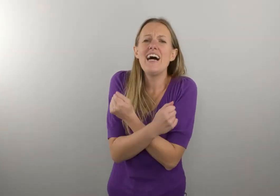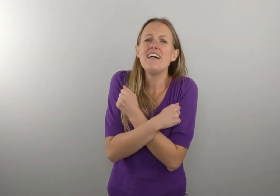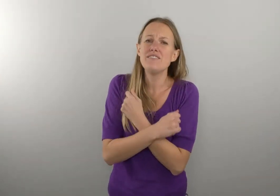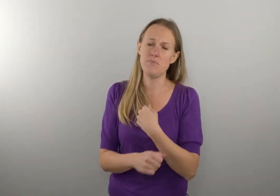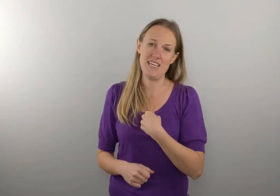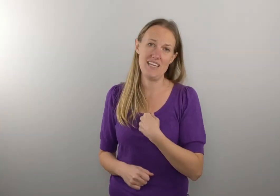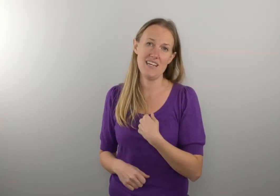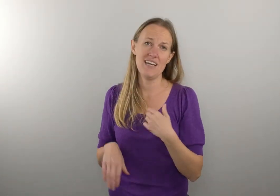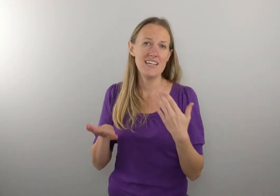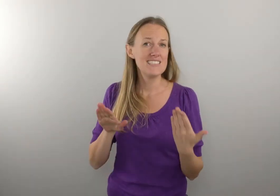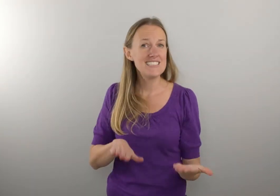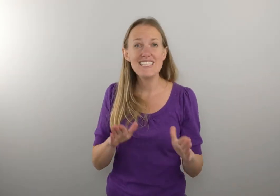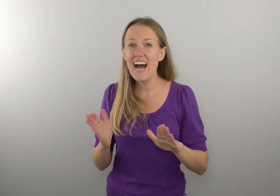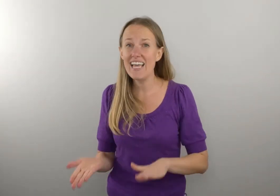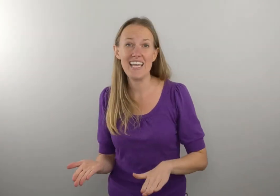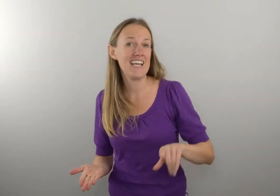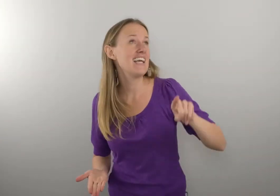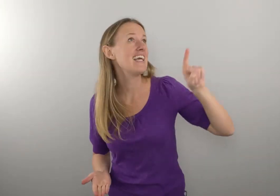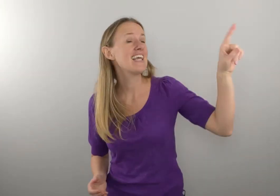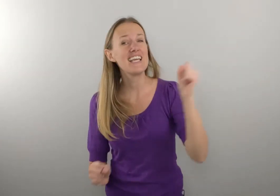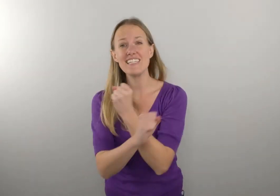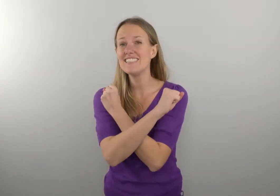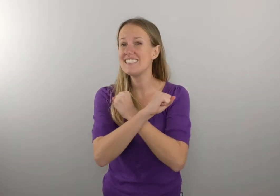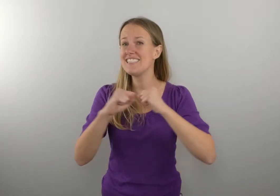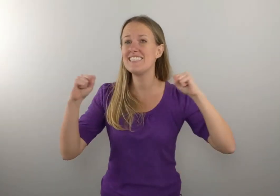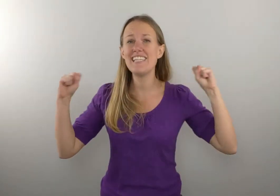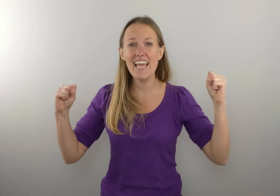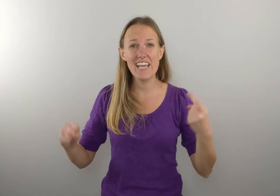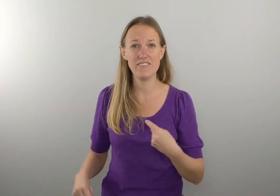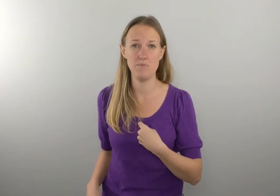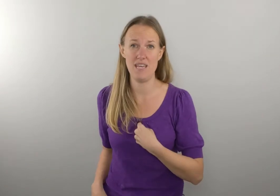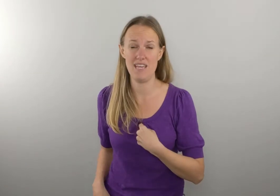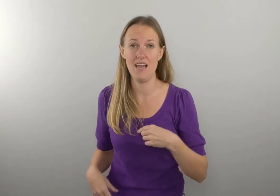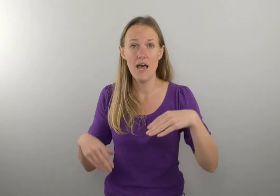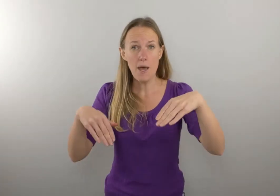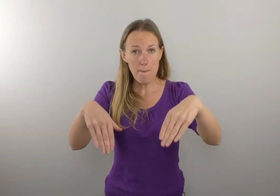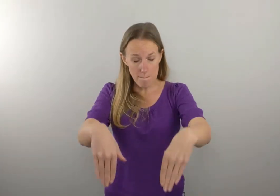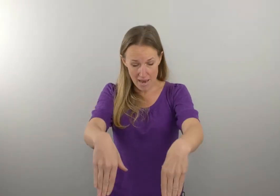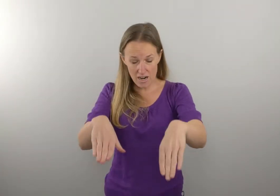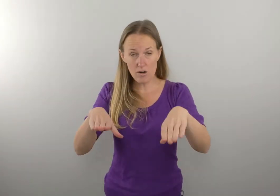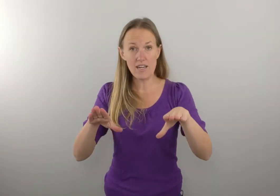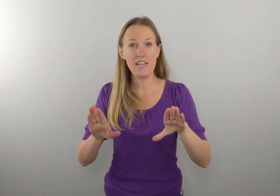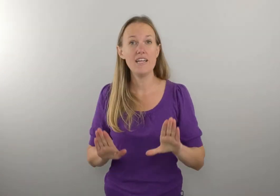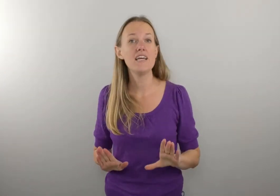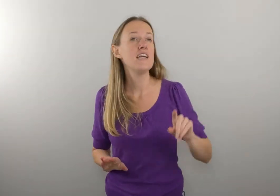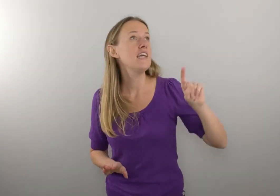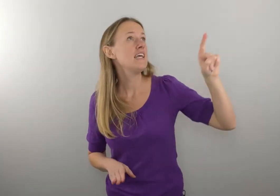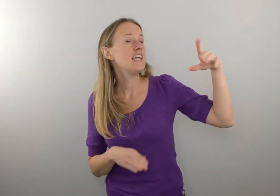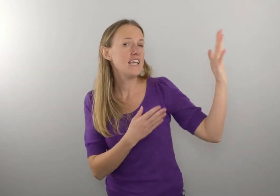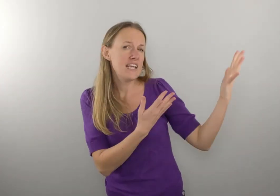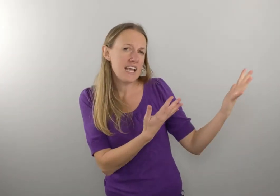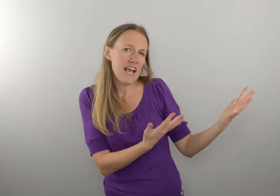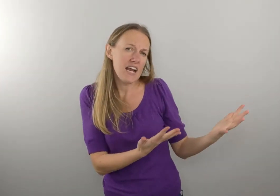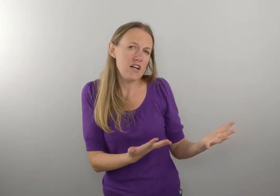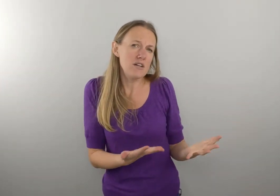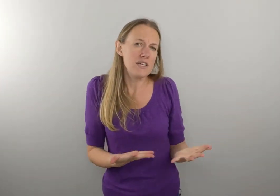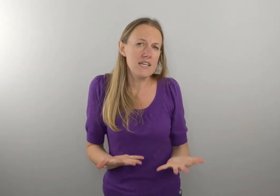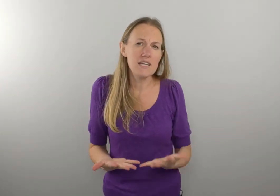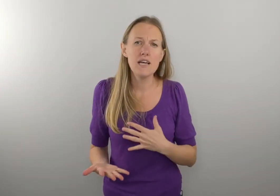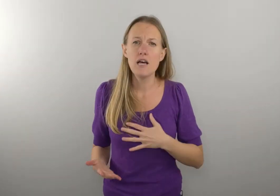loved me. Dying, he saved me. Buried, he carried